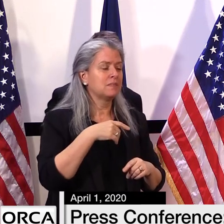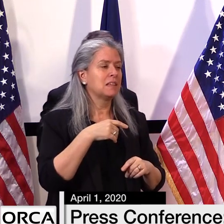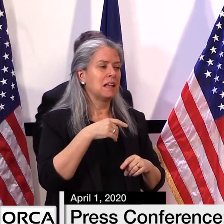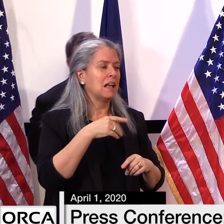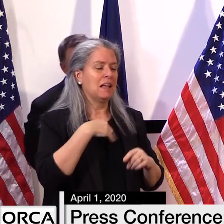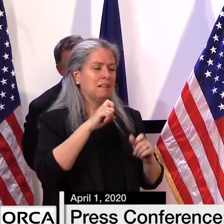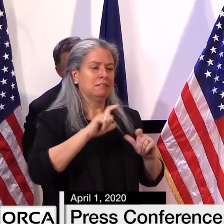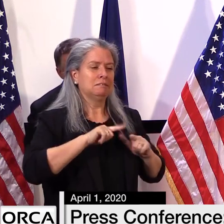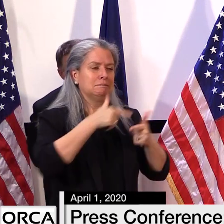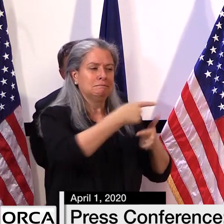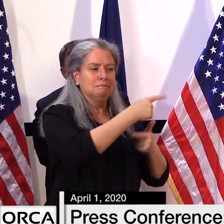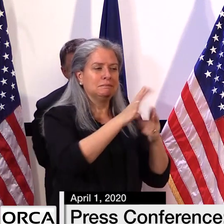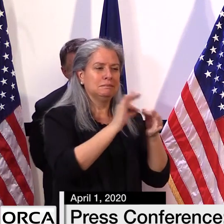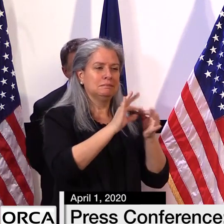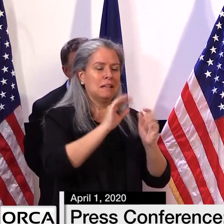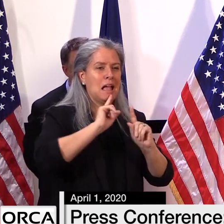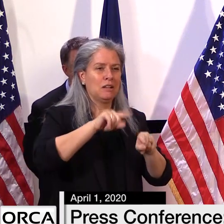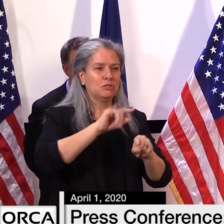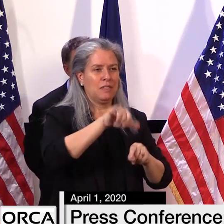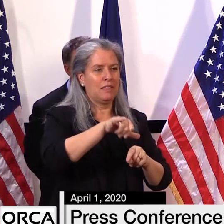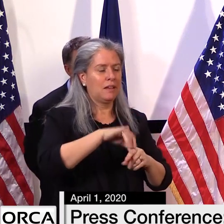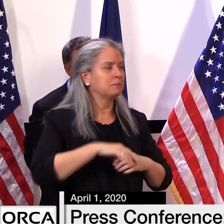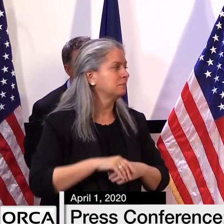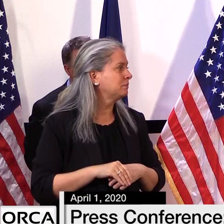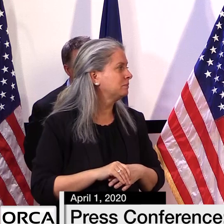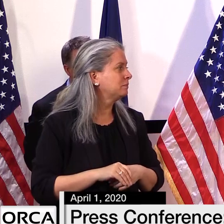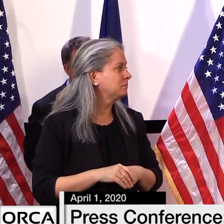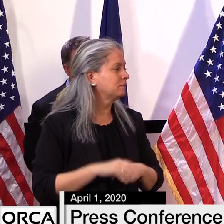I'm gonna have to turn that over to him in terms of how that might be,